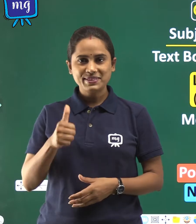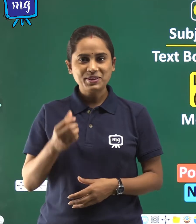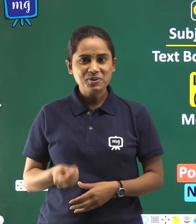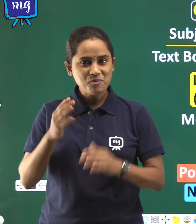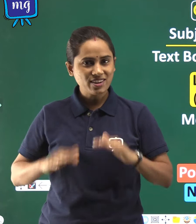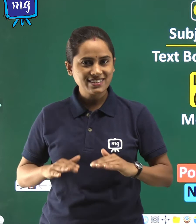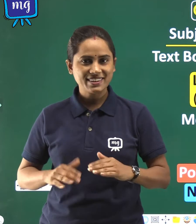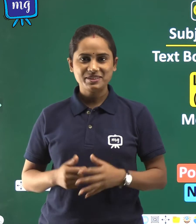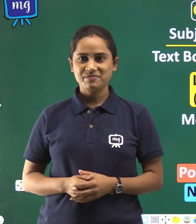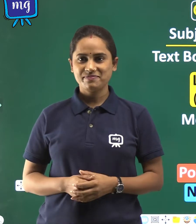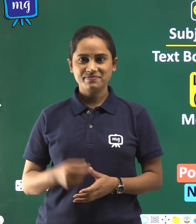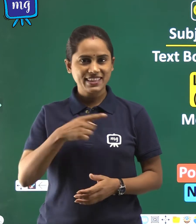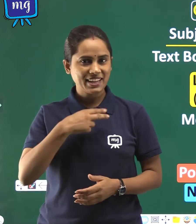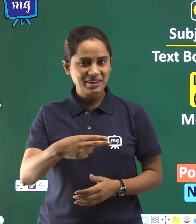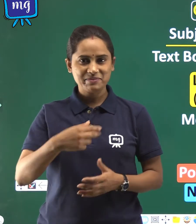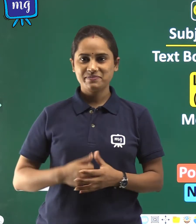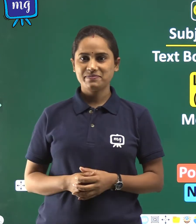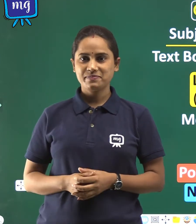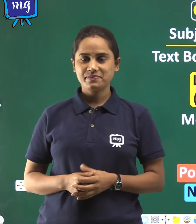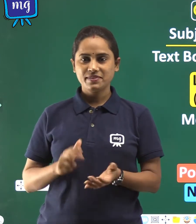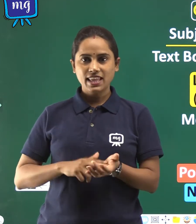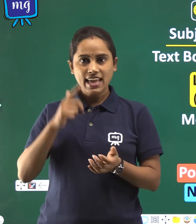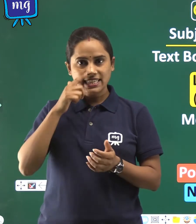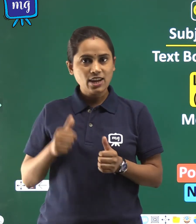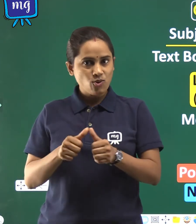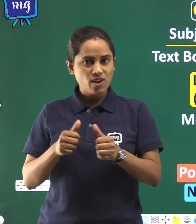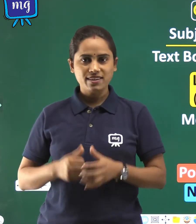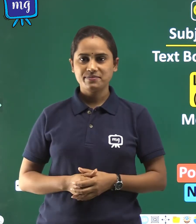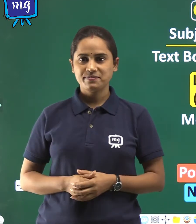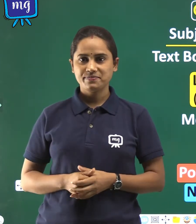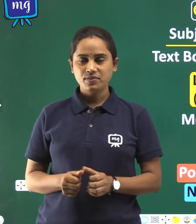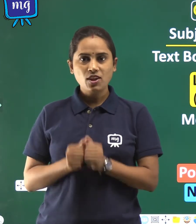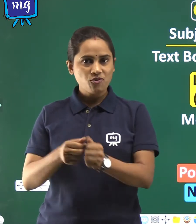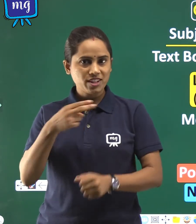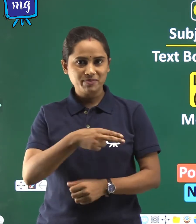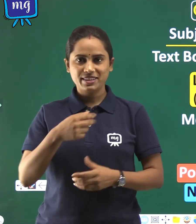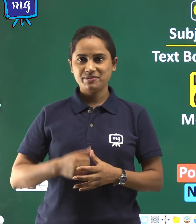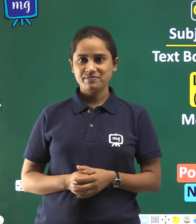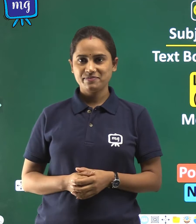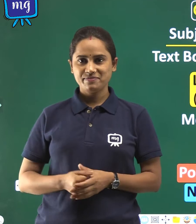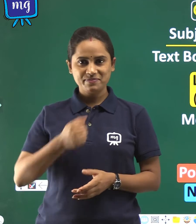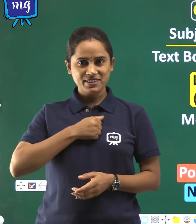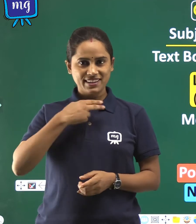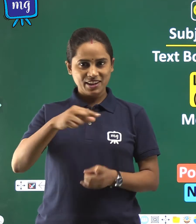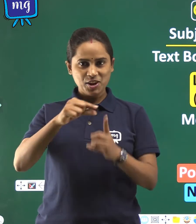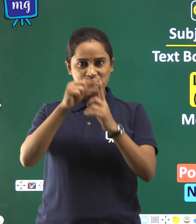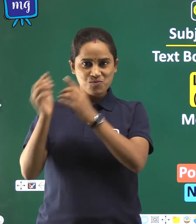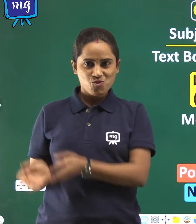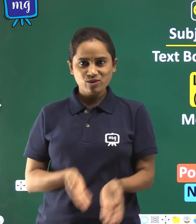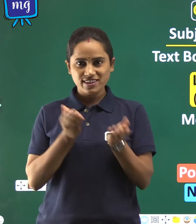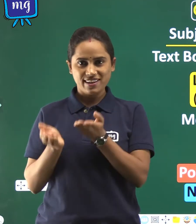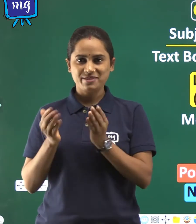Good morning, children. I am Nishi Arora. With me, Pooja Pareva.